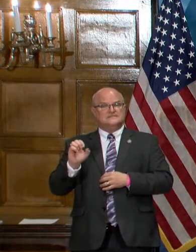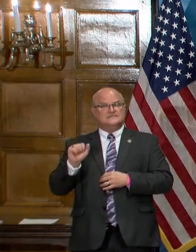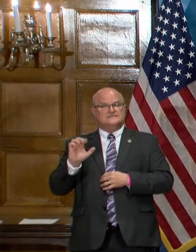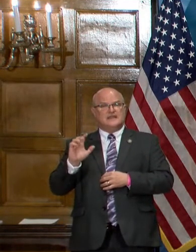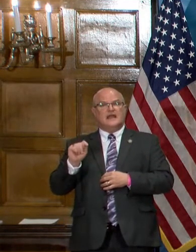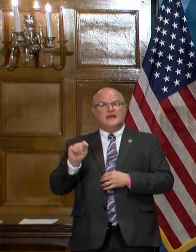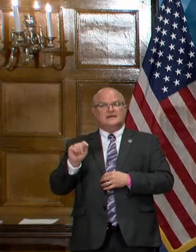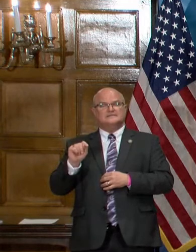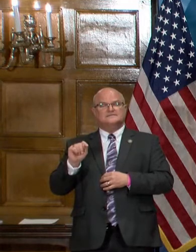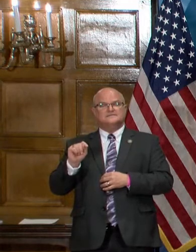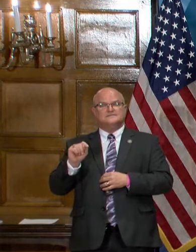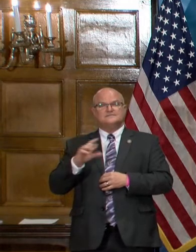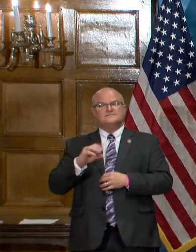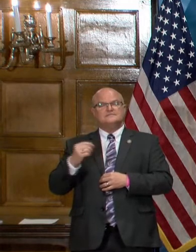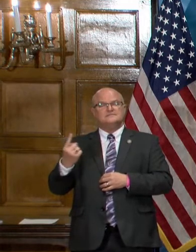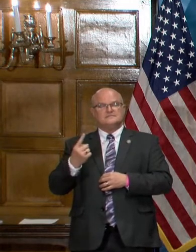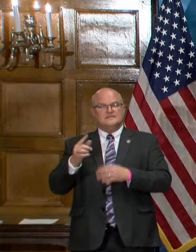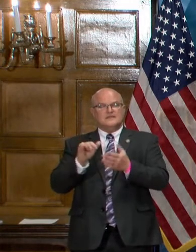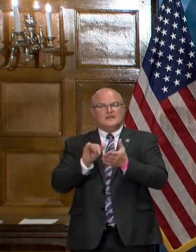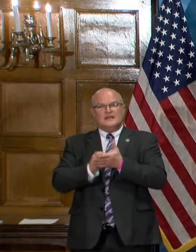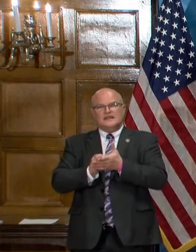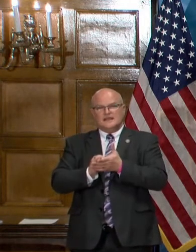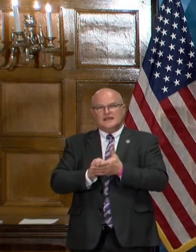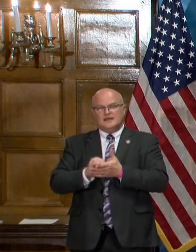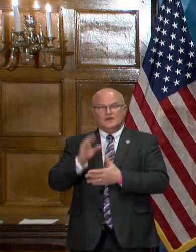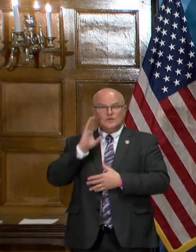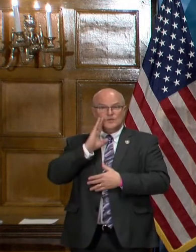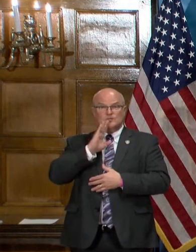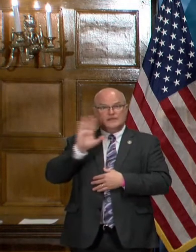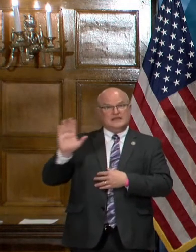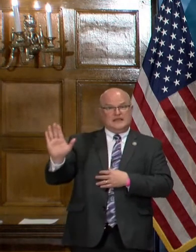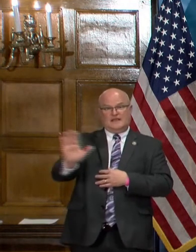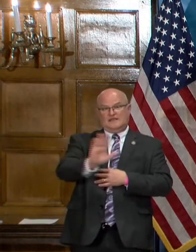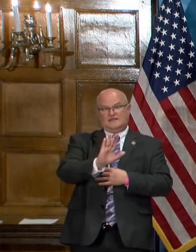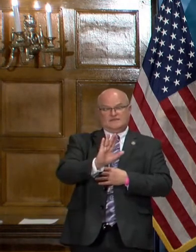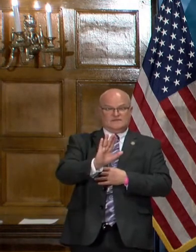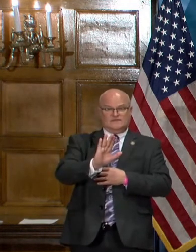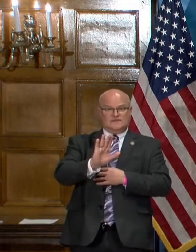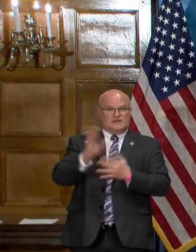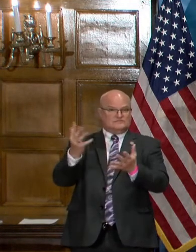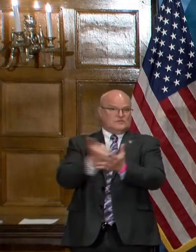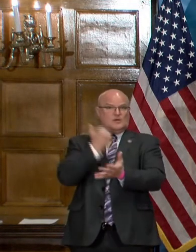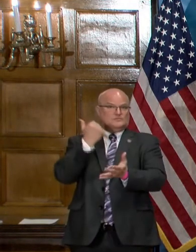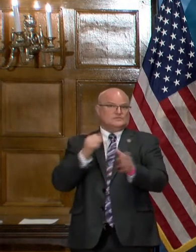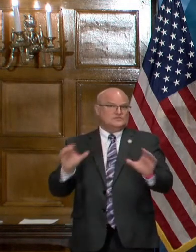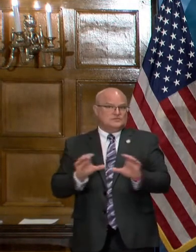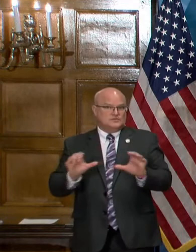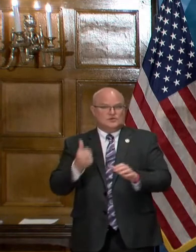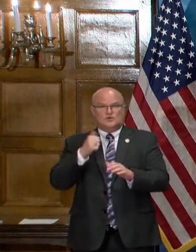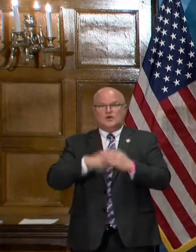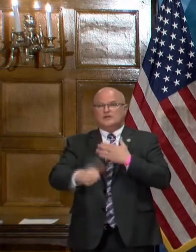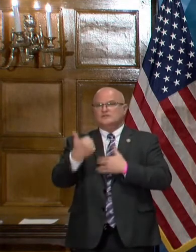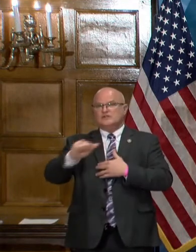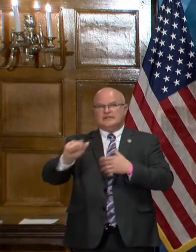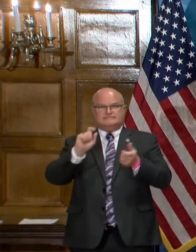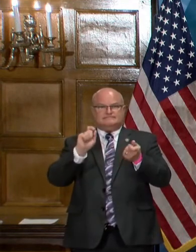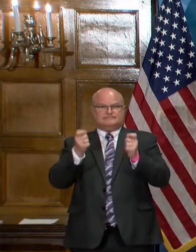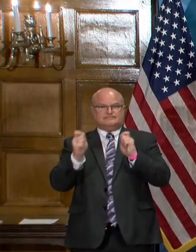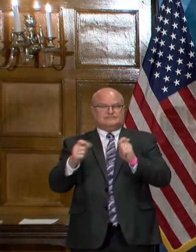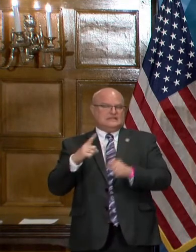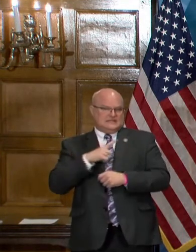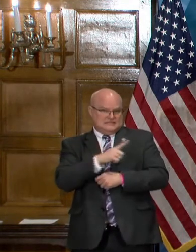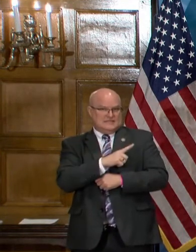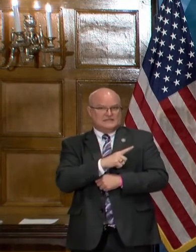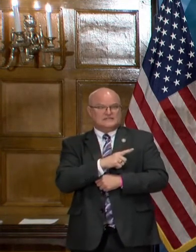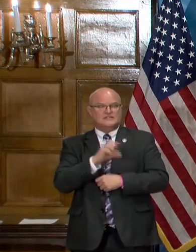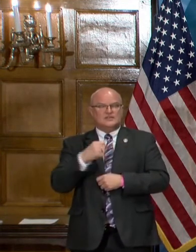and it's something that would be their opportunity to do under any revised legislation.